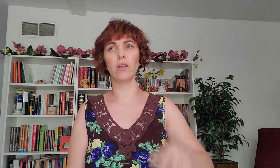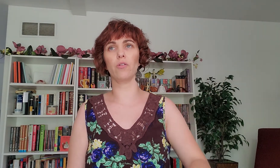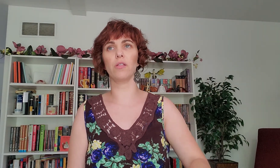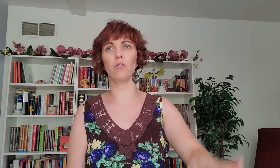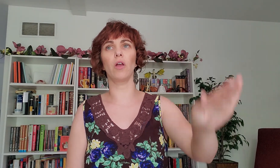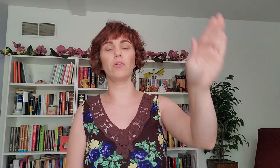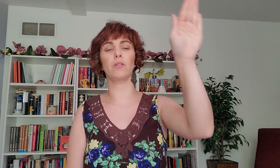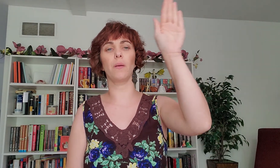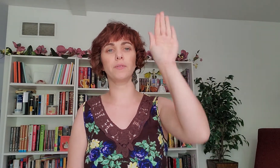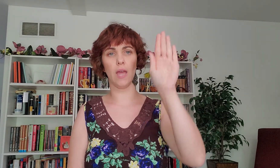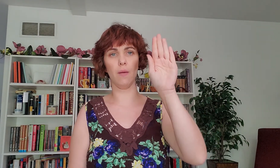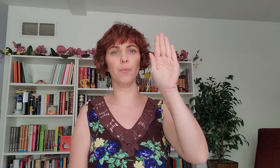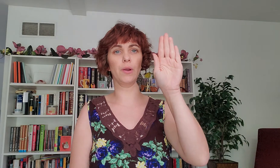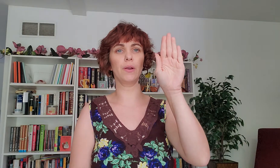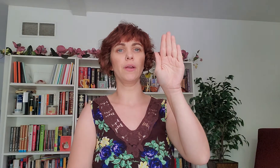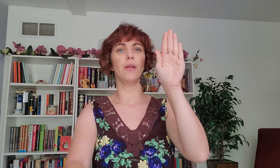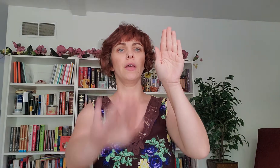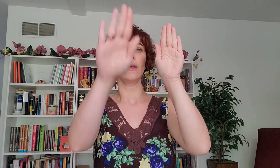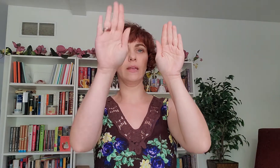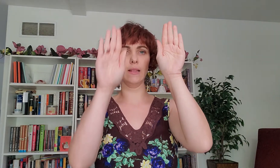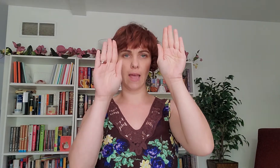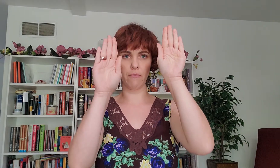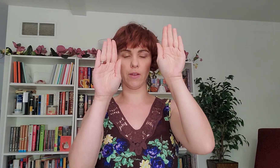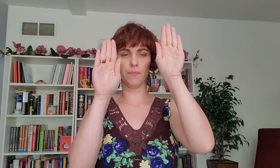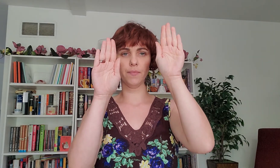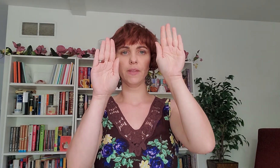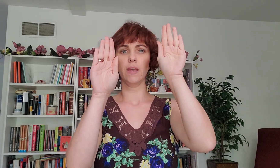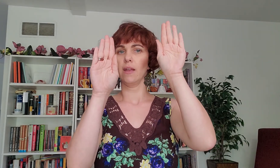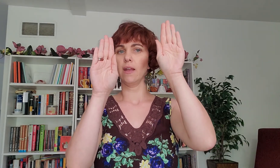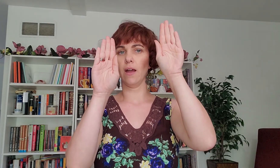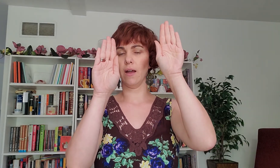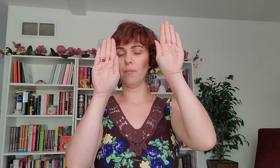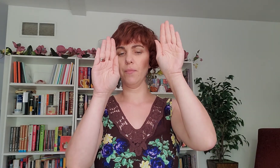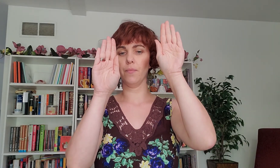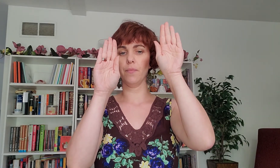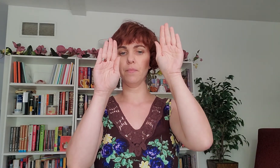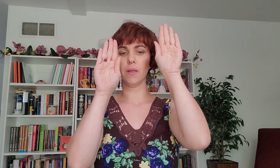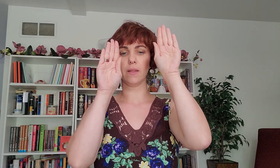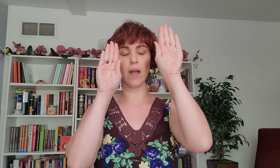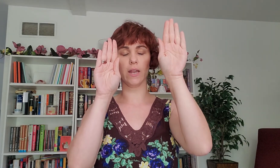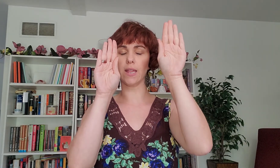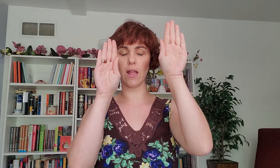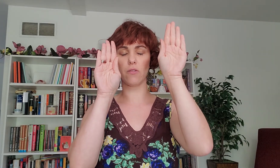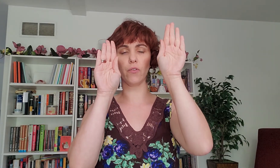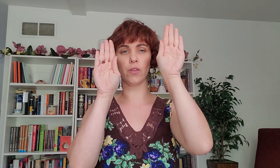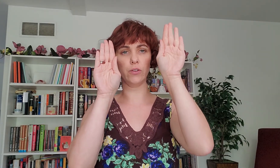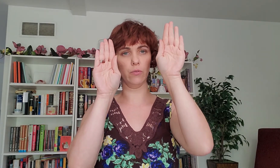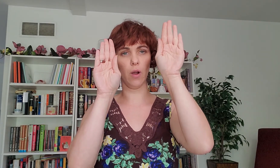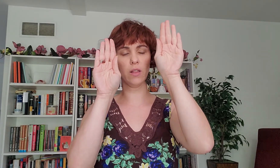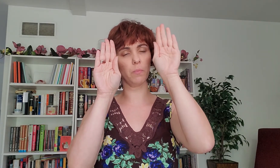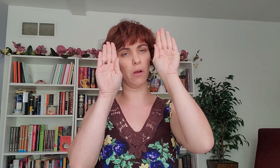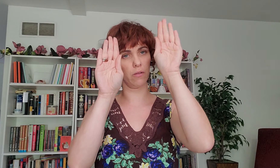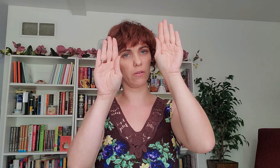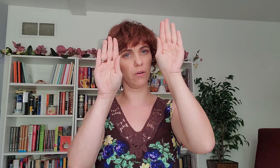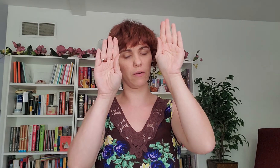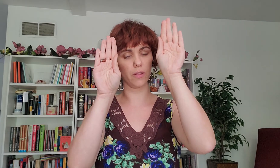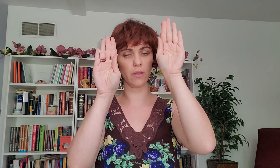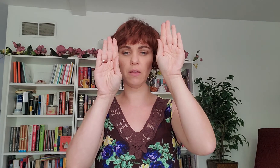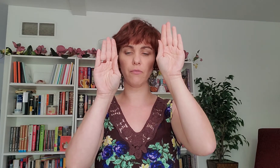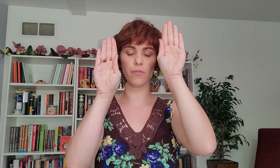slow, so I do September 11. It kind of stands for the 2 ones, but also obviously for